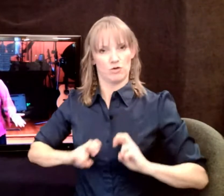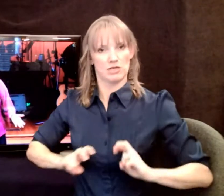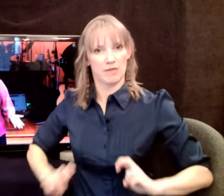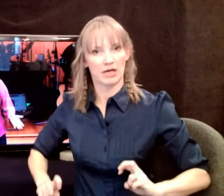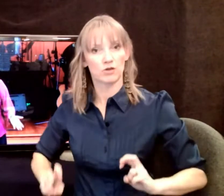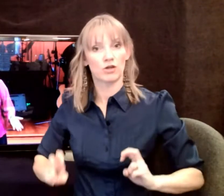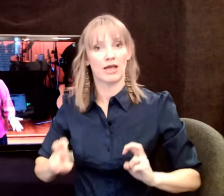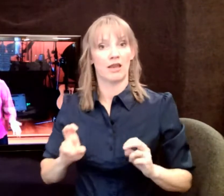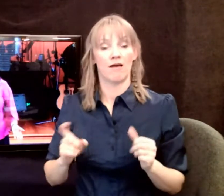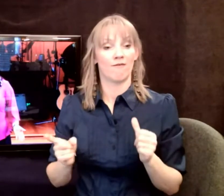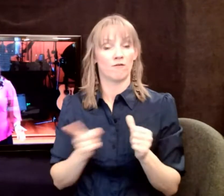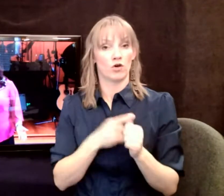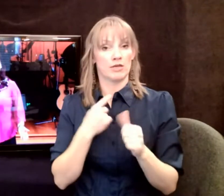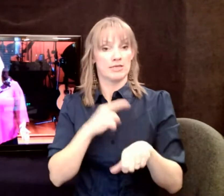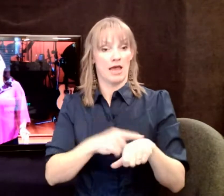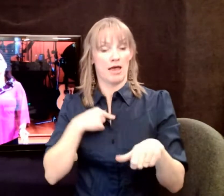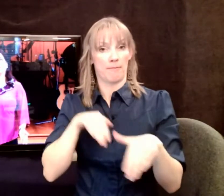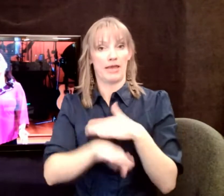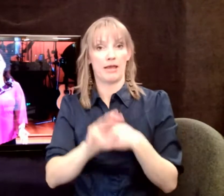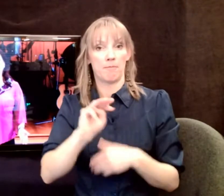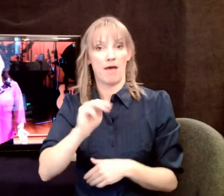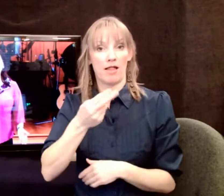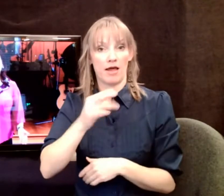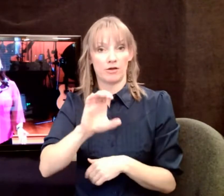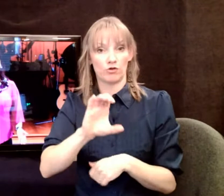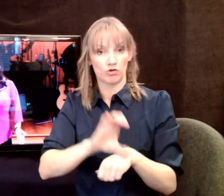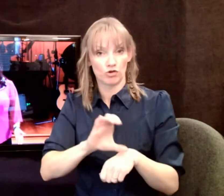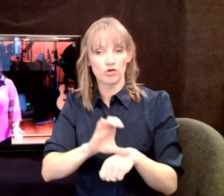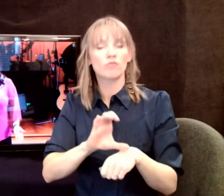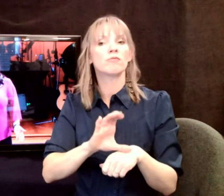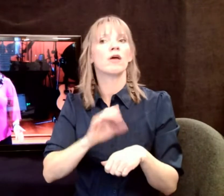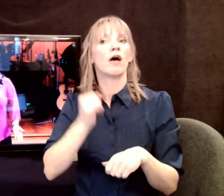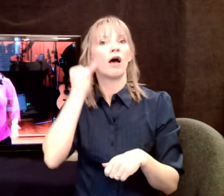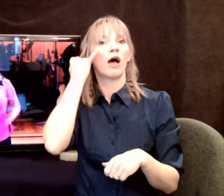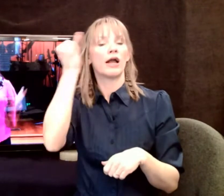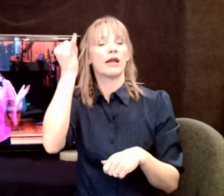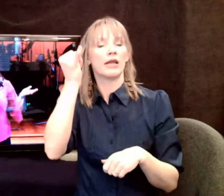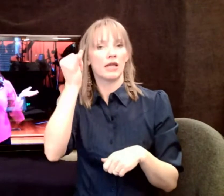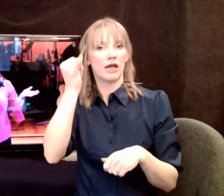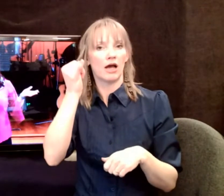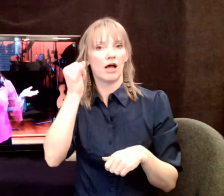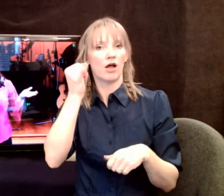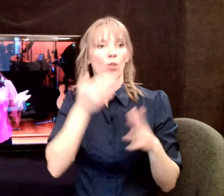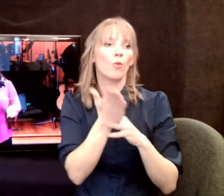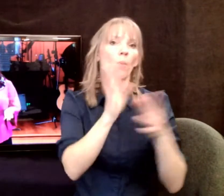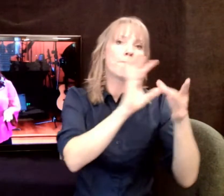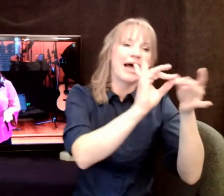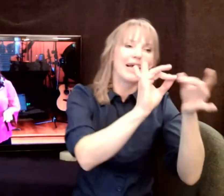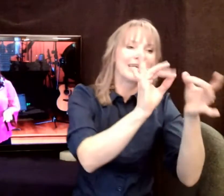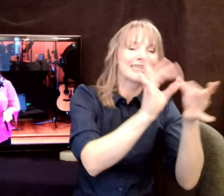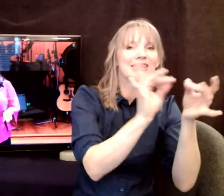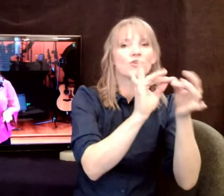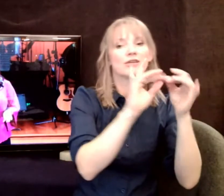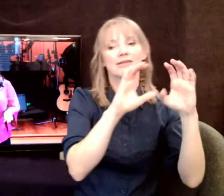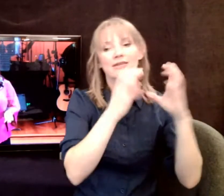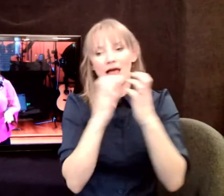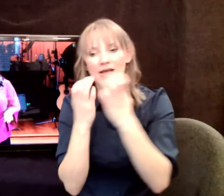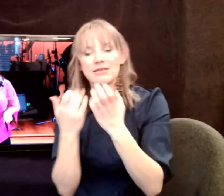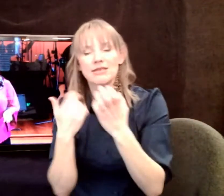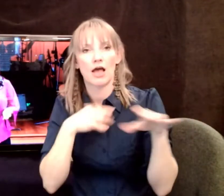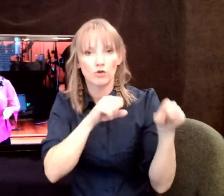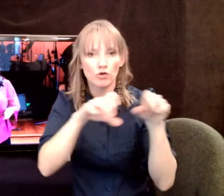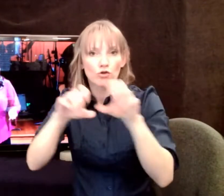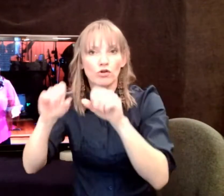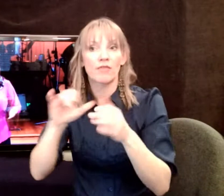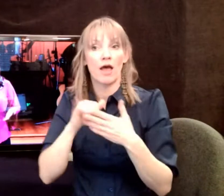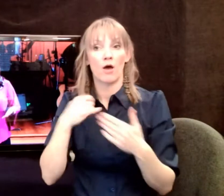first came to Mile High Church was this notion that was told to me in messages and eventually in classes that we